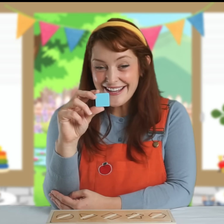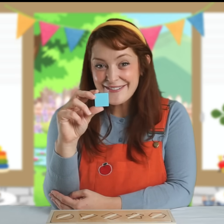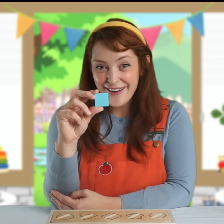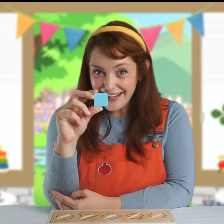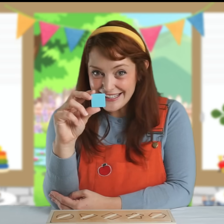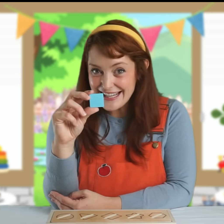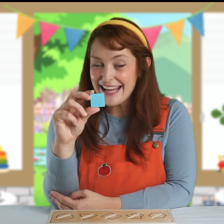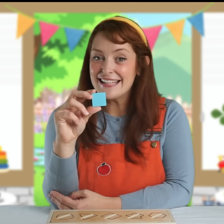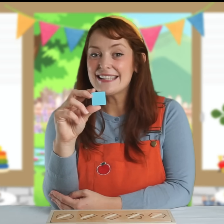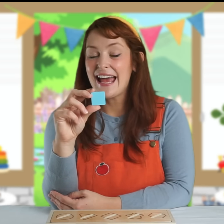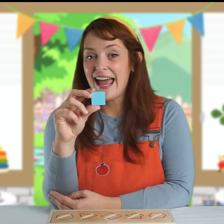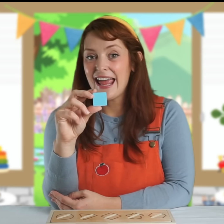That's right, it's a